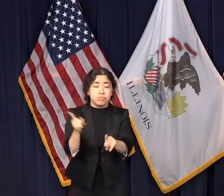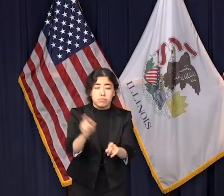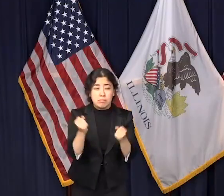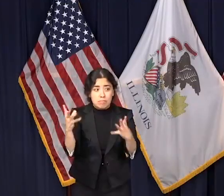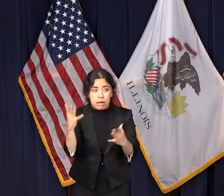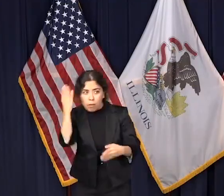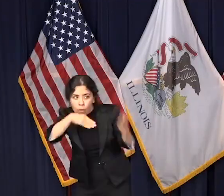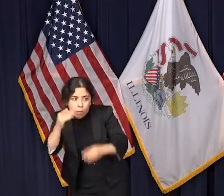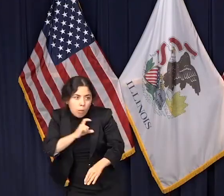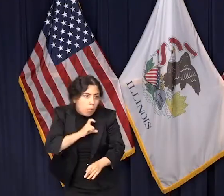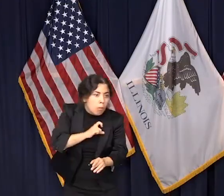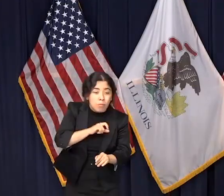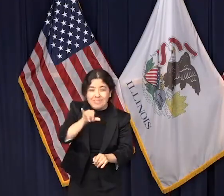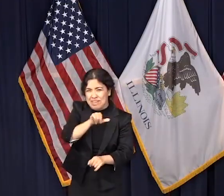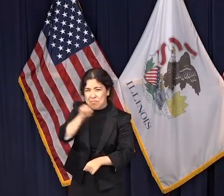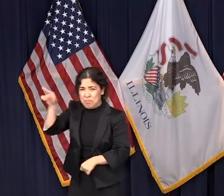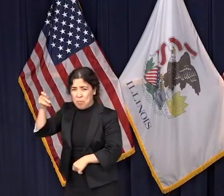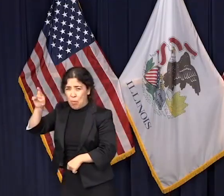on the ground in Portland.